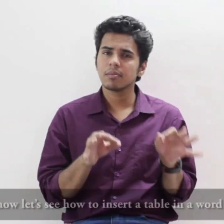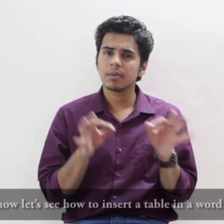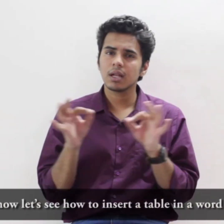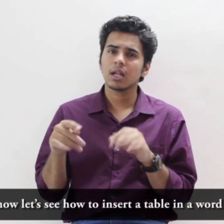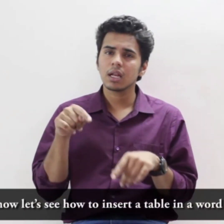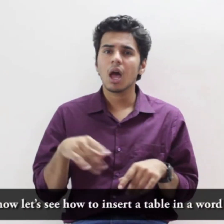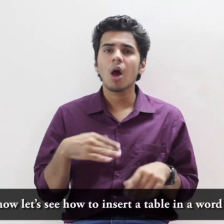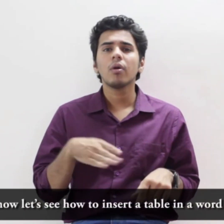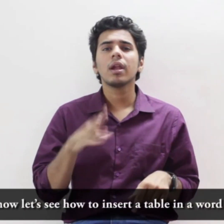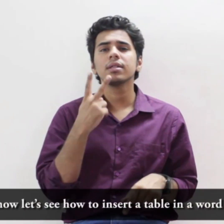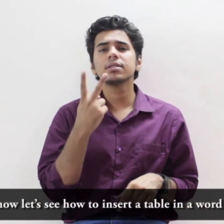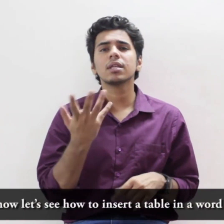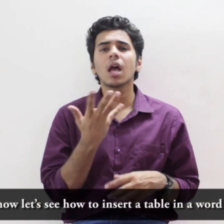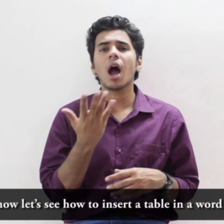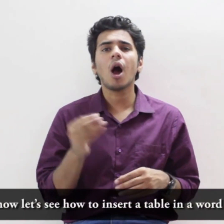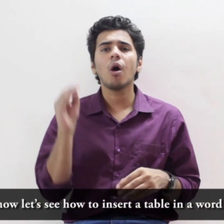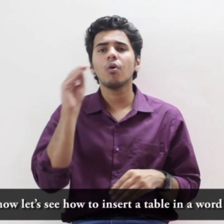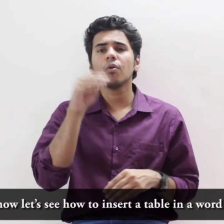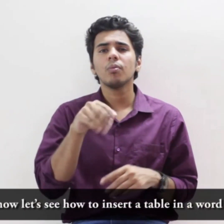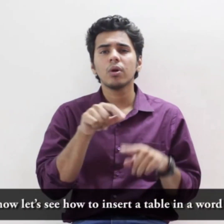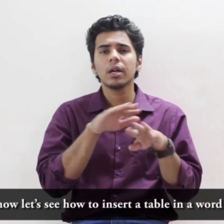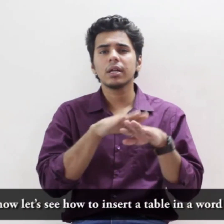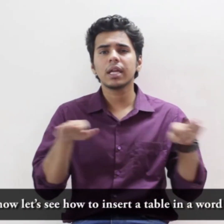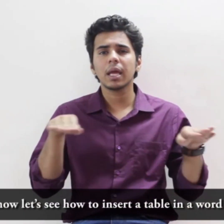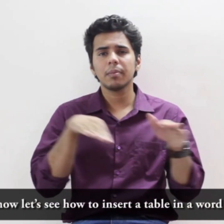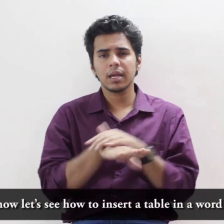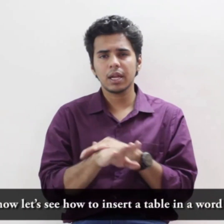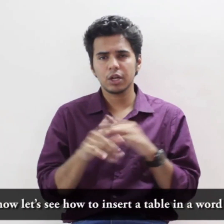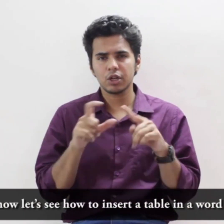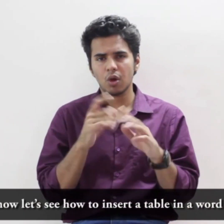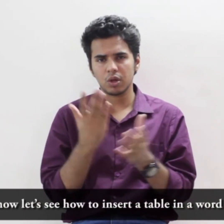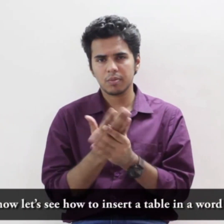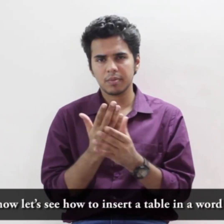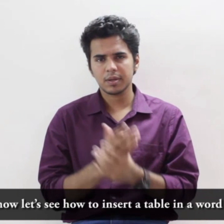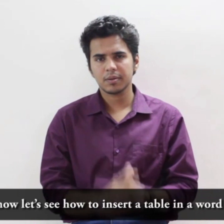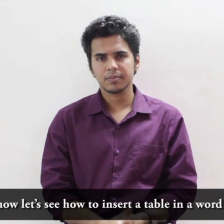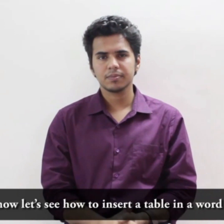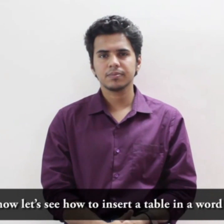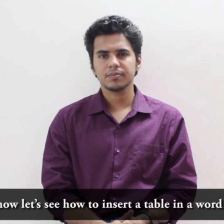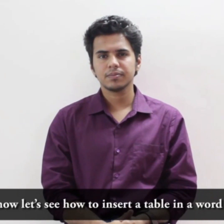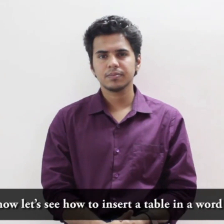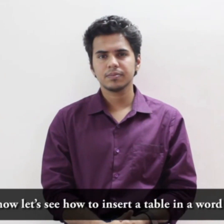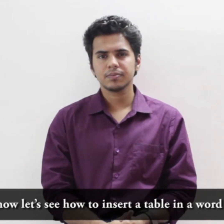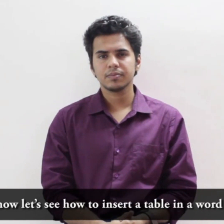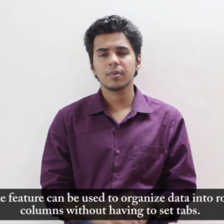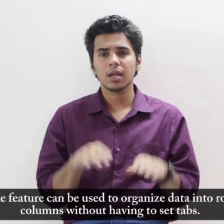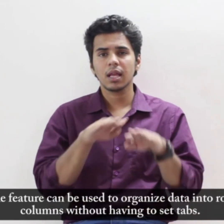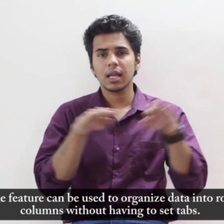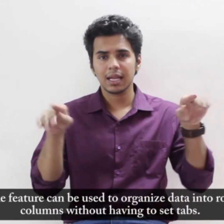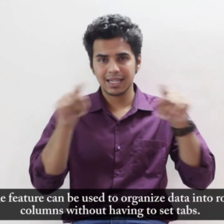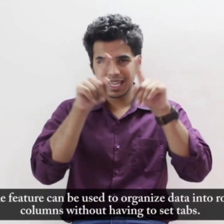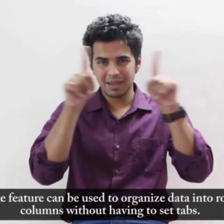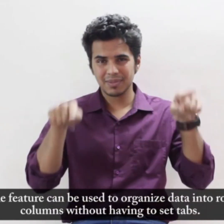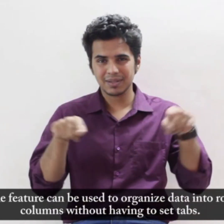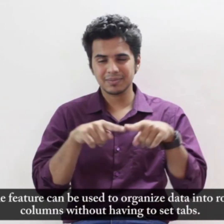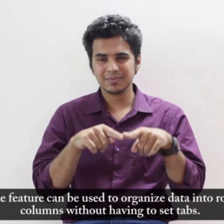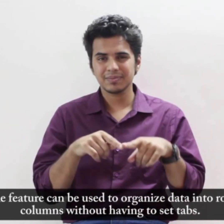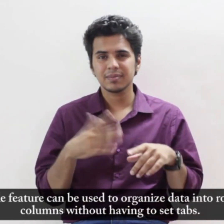Similarly, now let's see how to insert a table in a Word document. The table feature can be used to